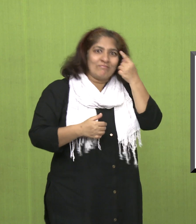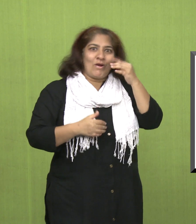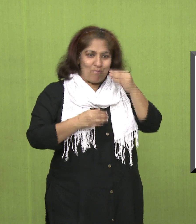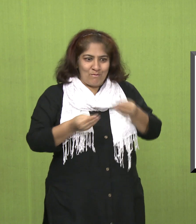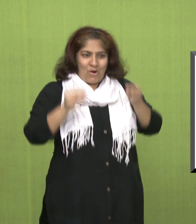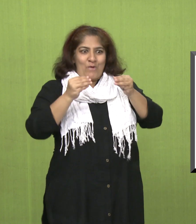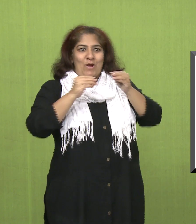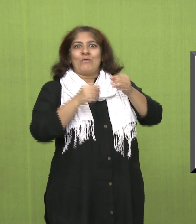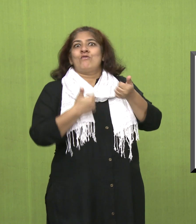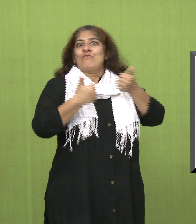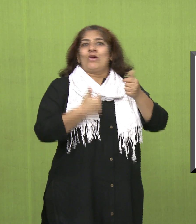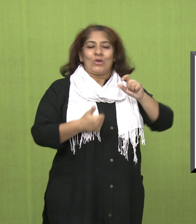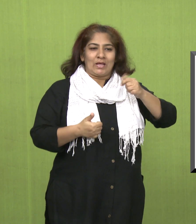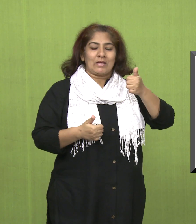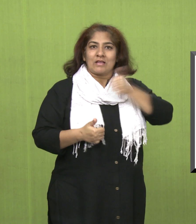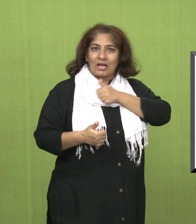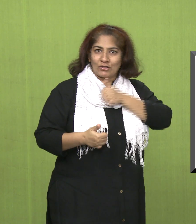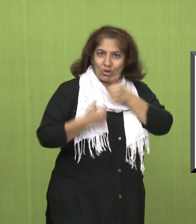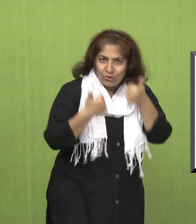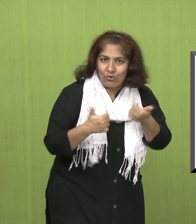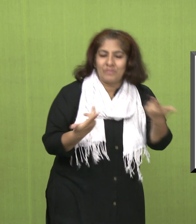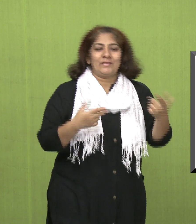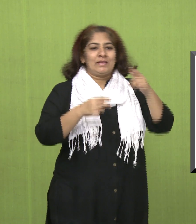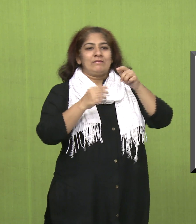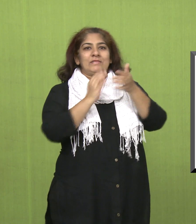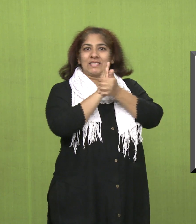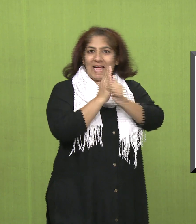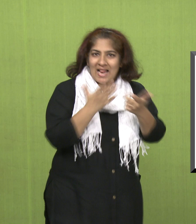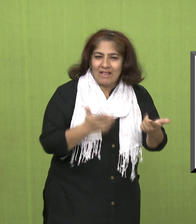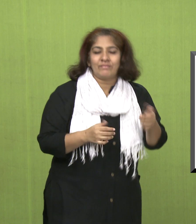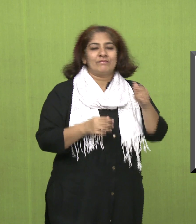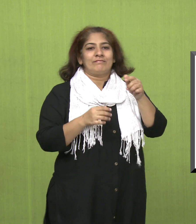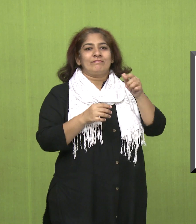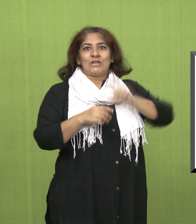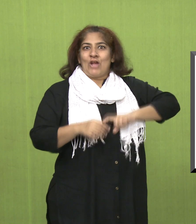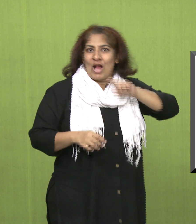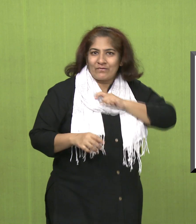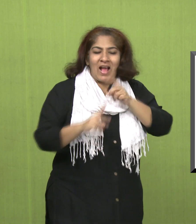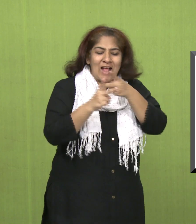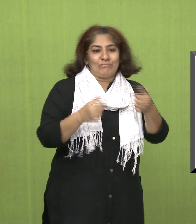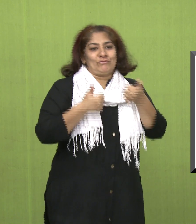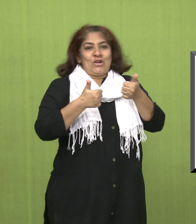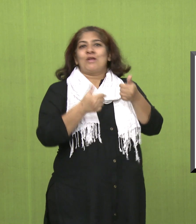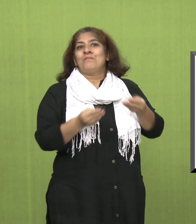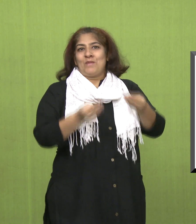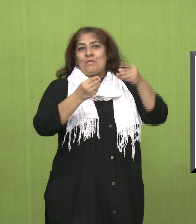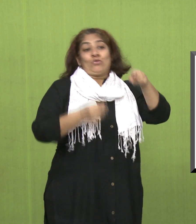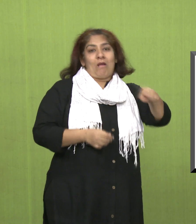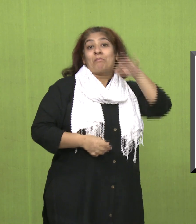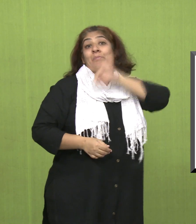are understanding, and it gives them a good improved attitude, their confidence improves. So